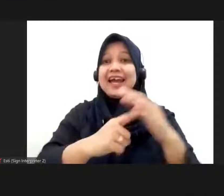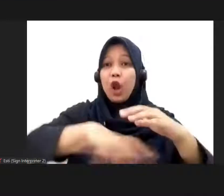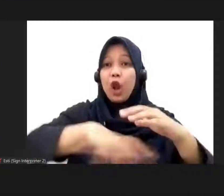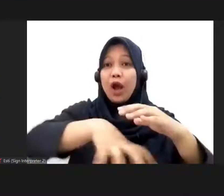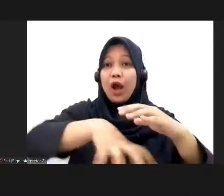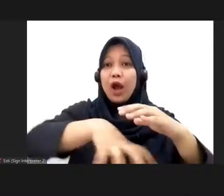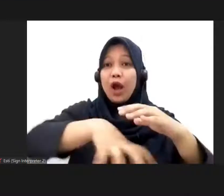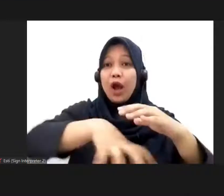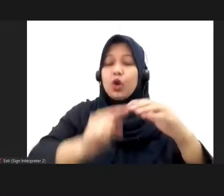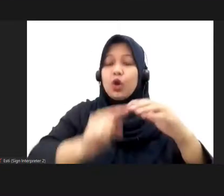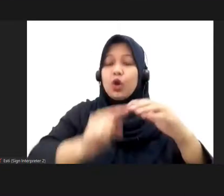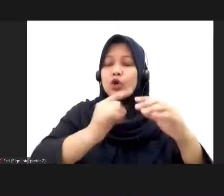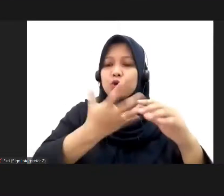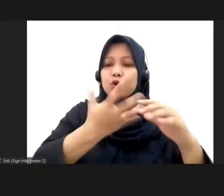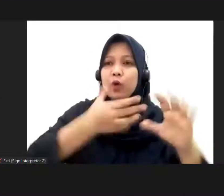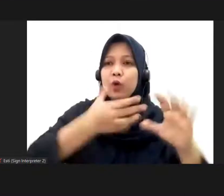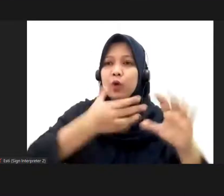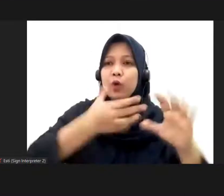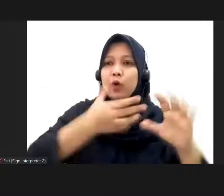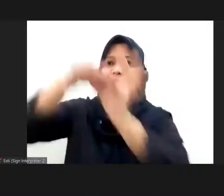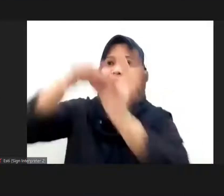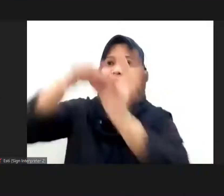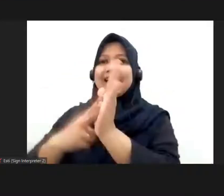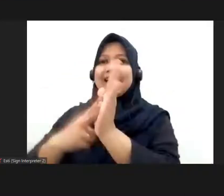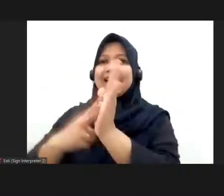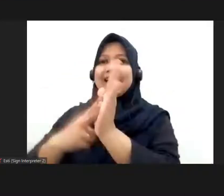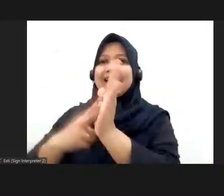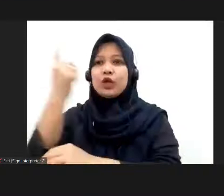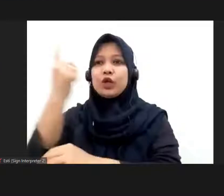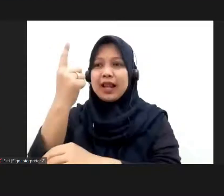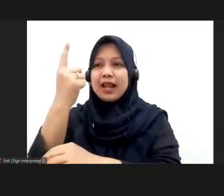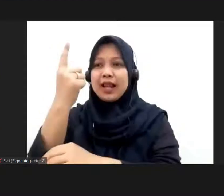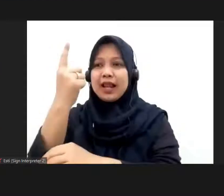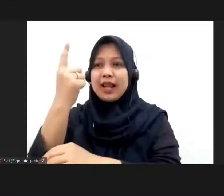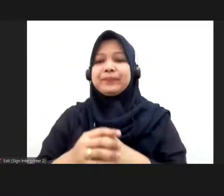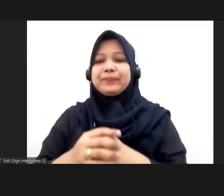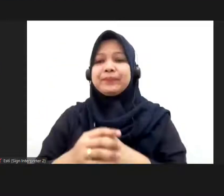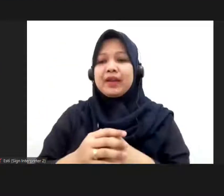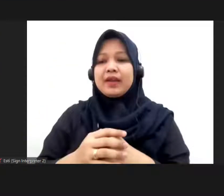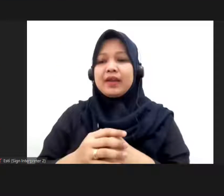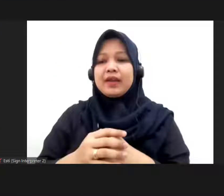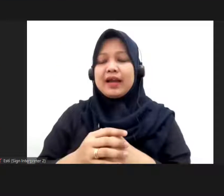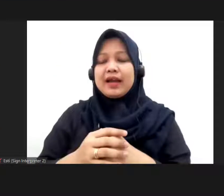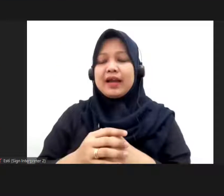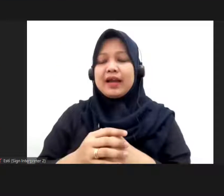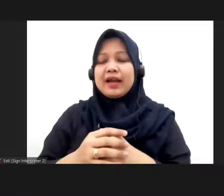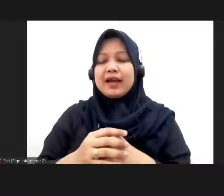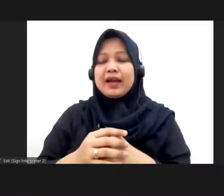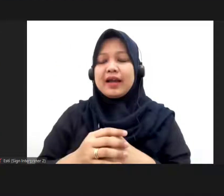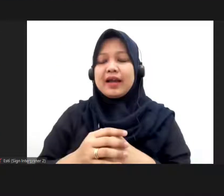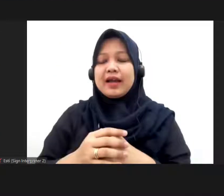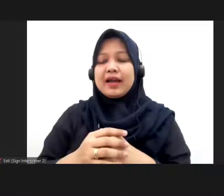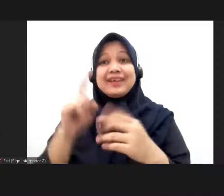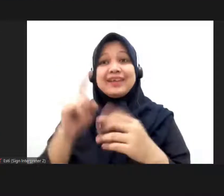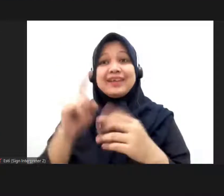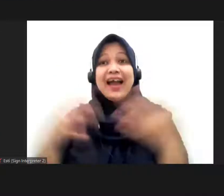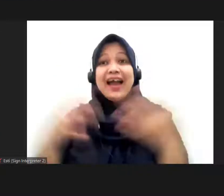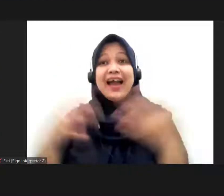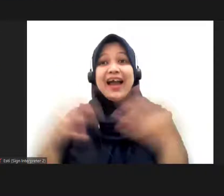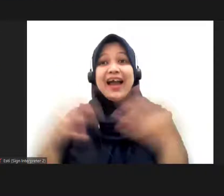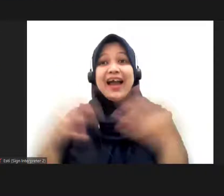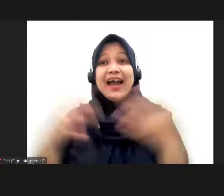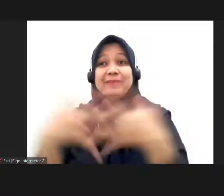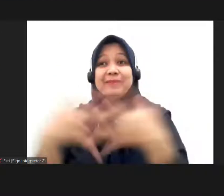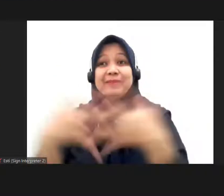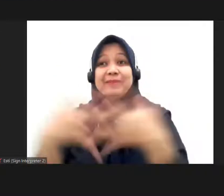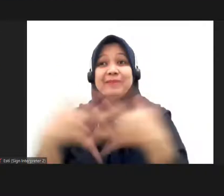uh, whatever challenge there is, we still have to do that. So another is to adapt. So what we do when we adapt,